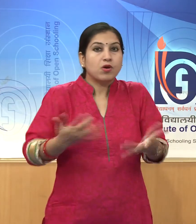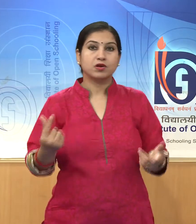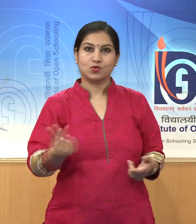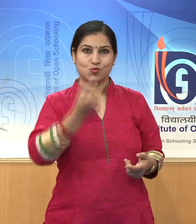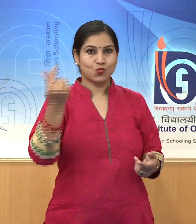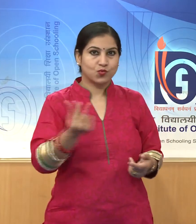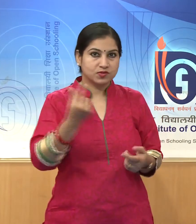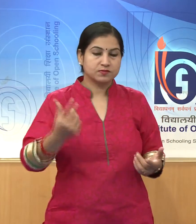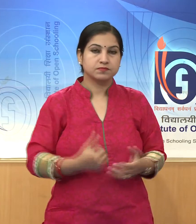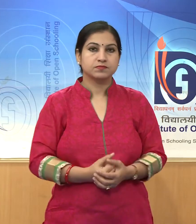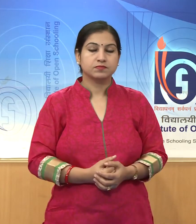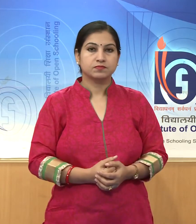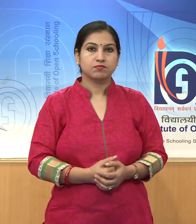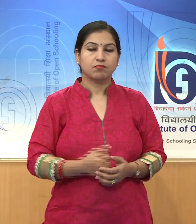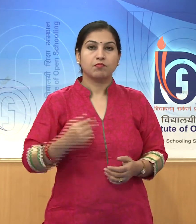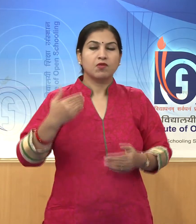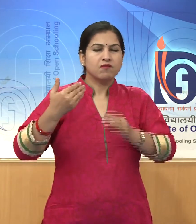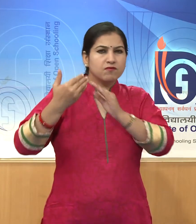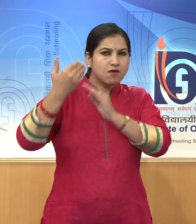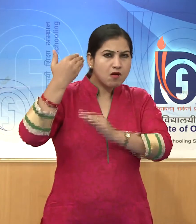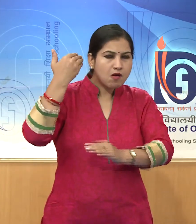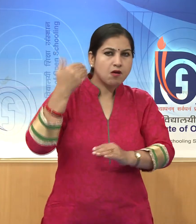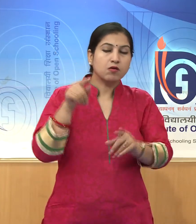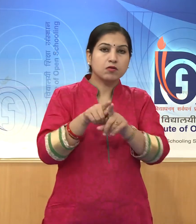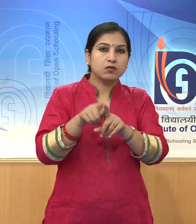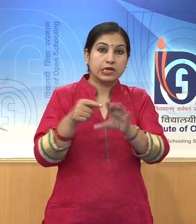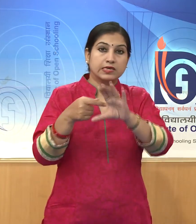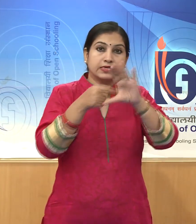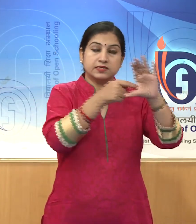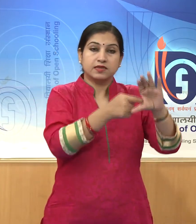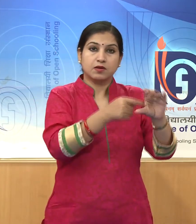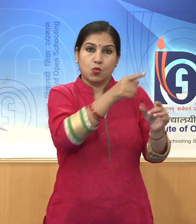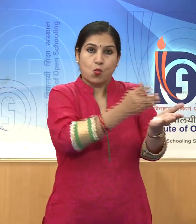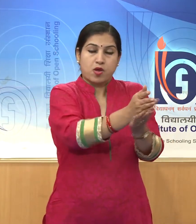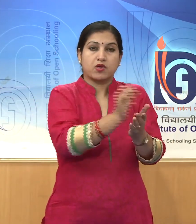use the Far Eastern method of painting.